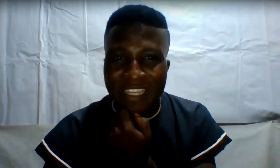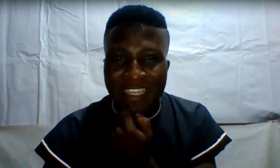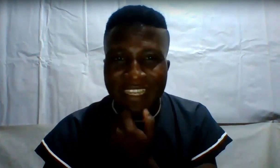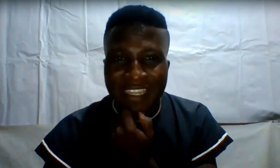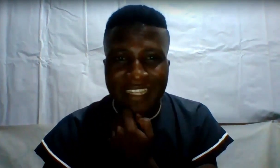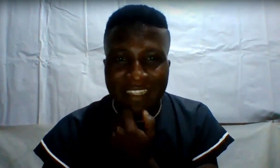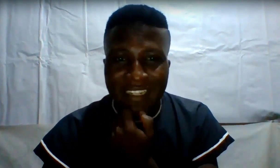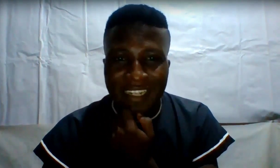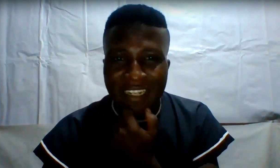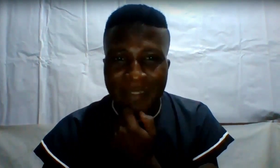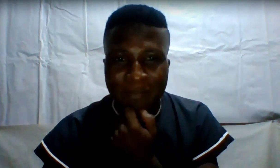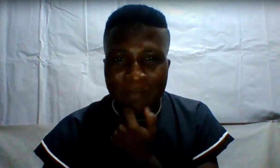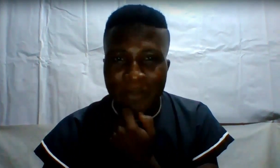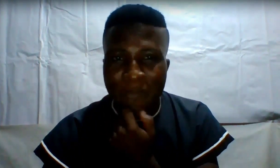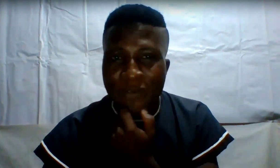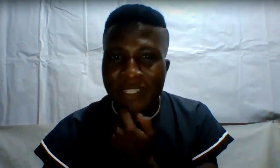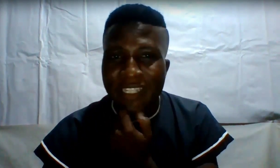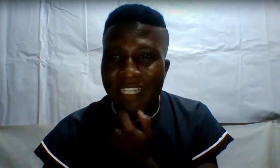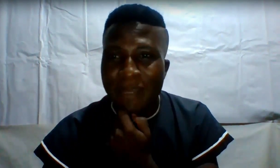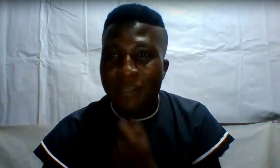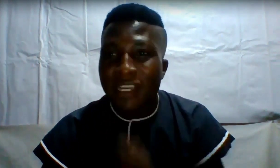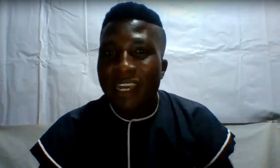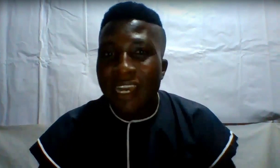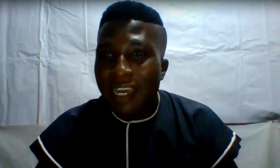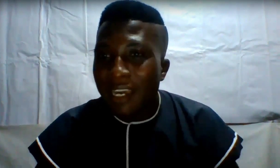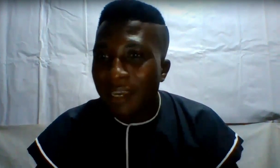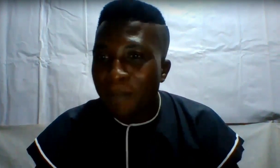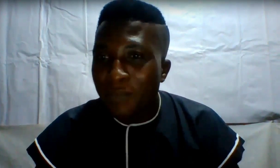the name. Solace, can you turn on your video?